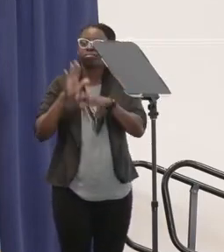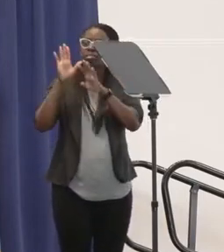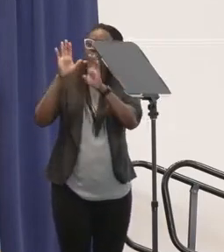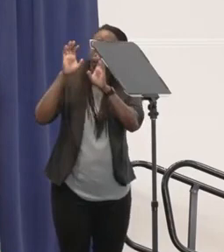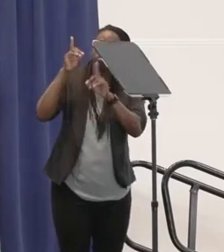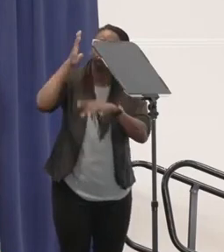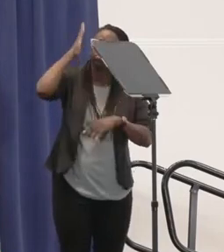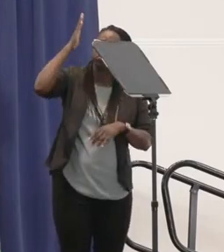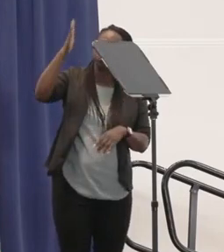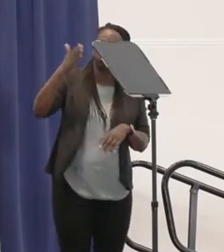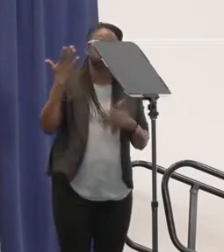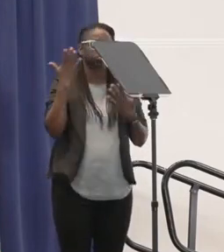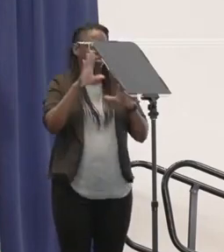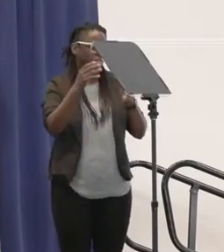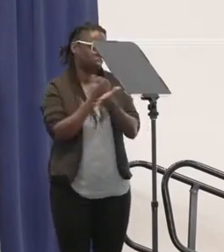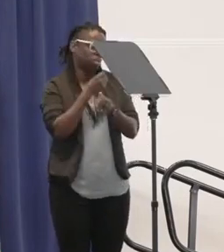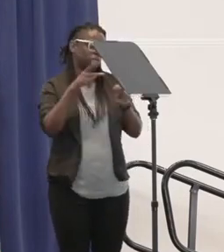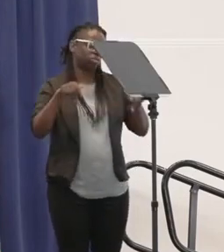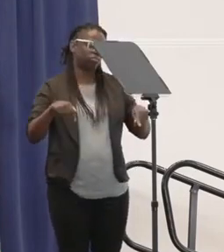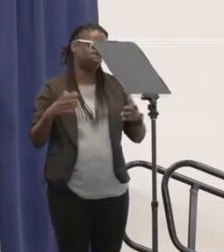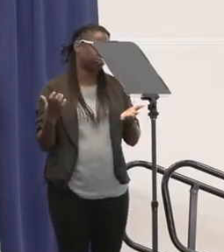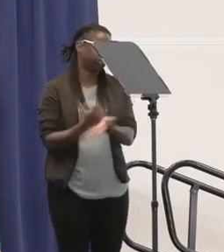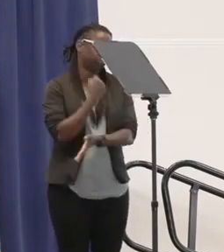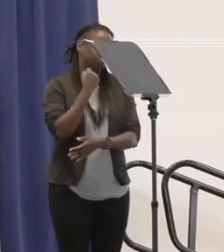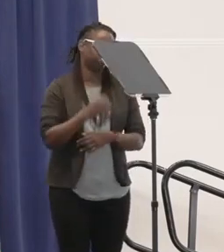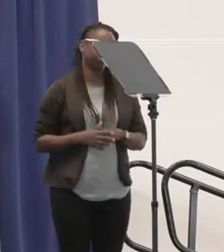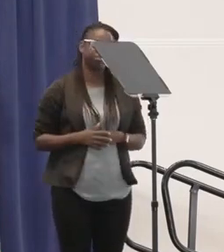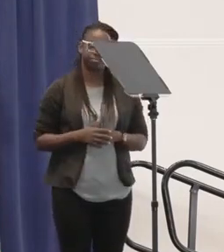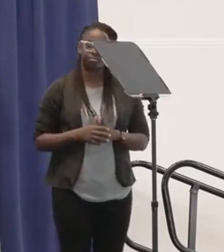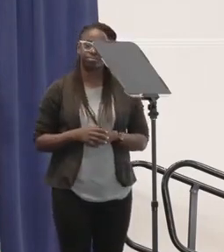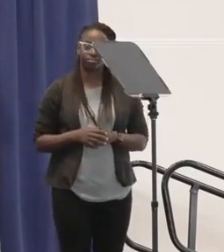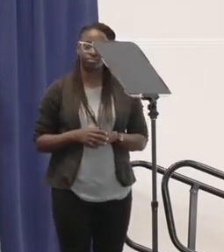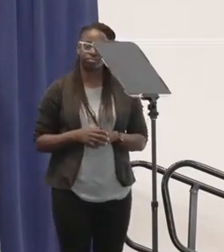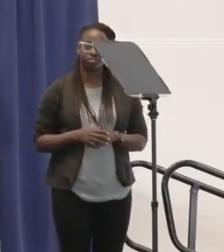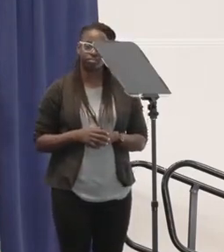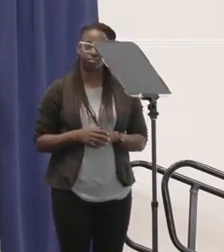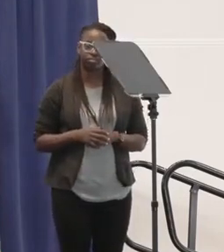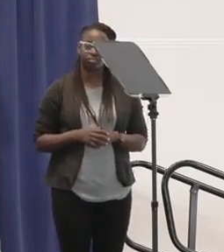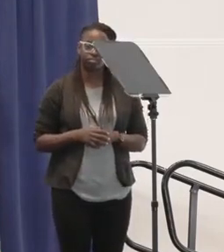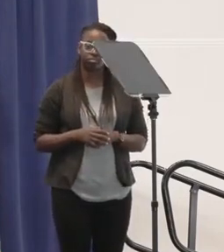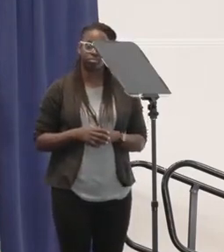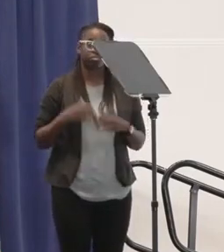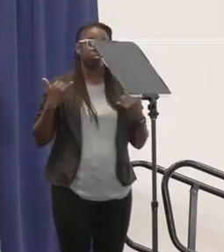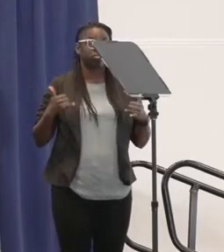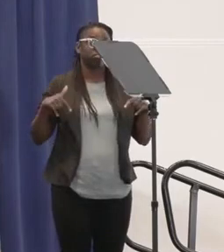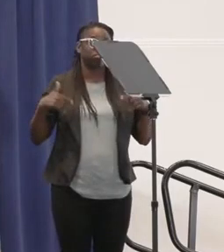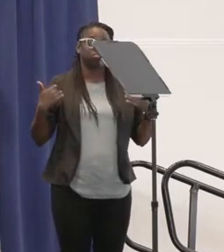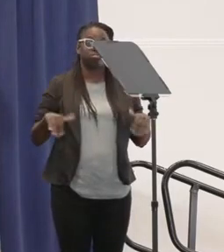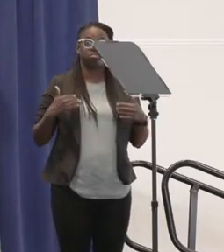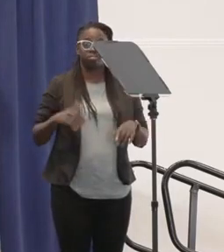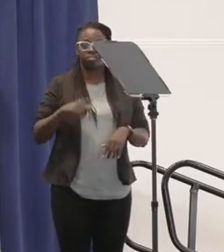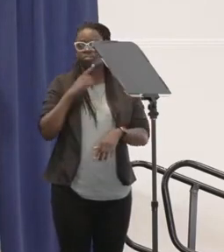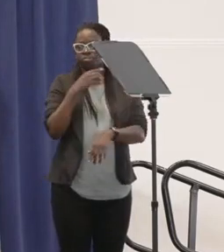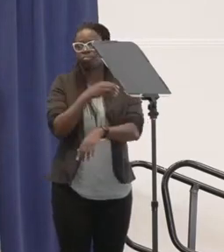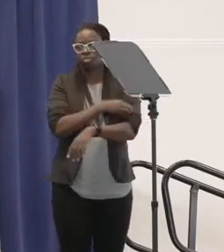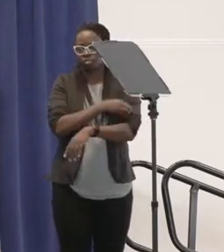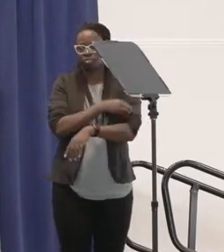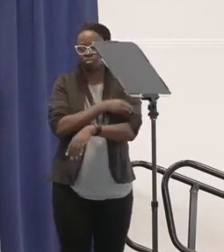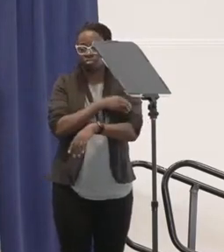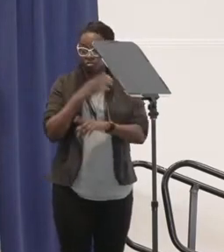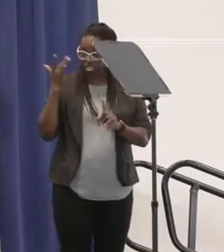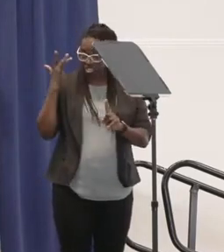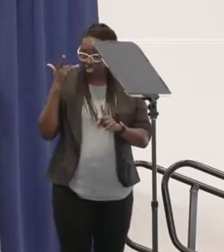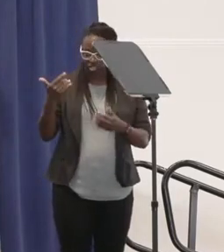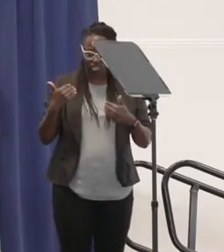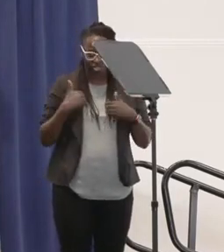opportunities. Today marks a powerful moment. It's a moment to recognize the unlimited talent and potential in the diverse young